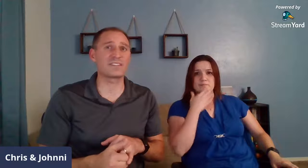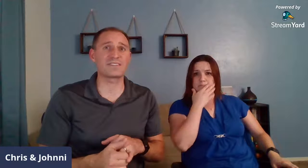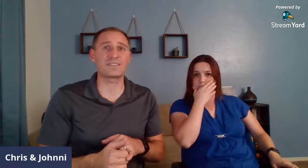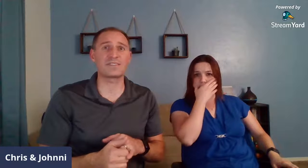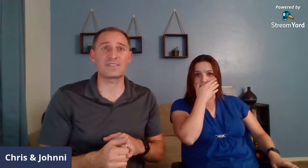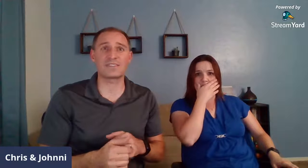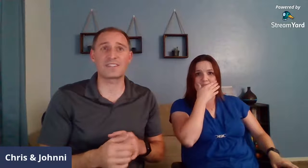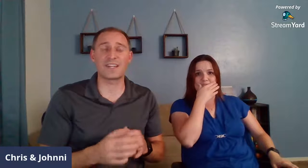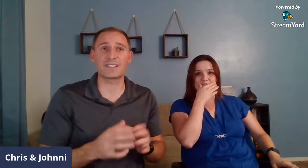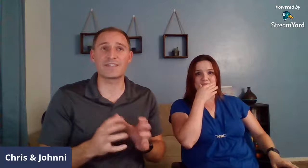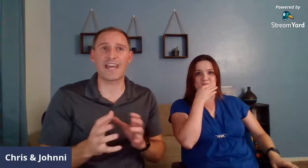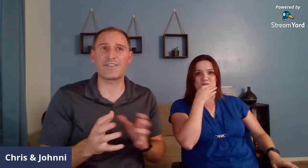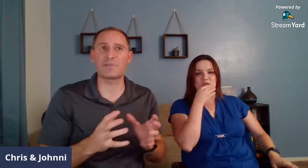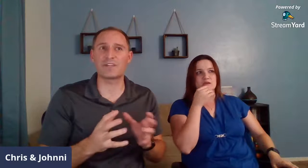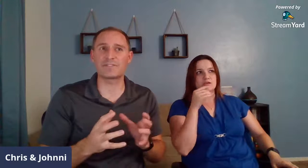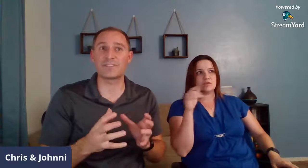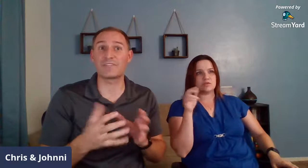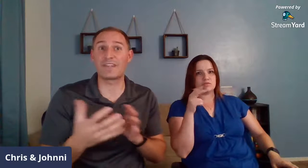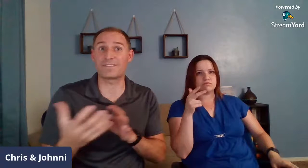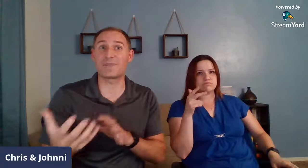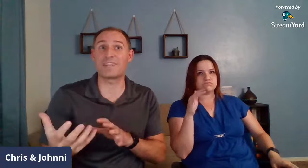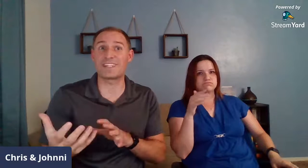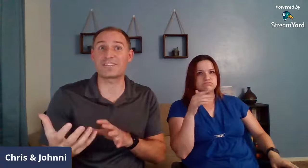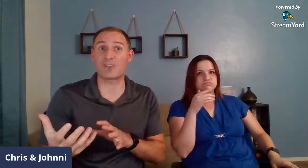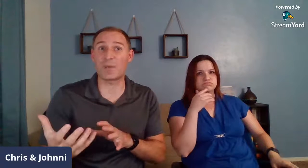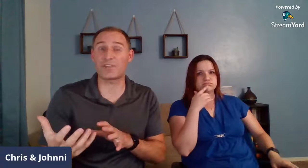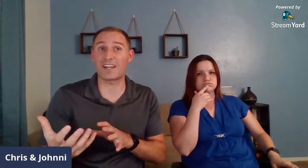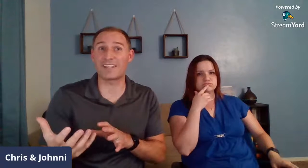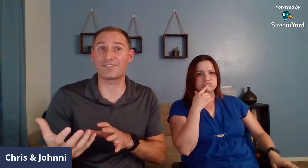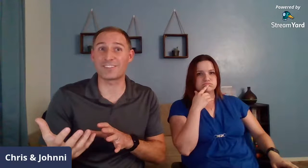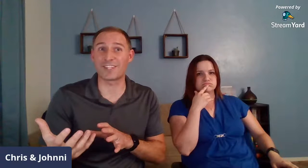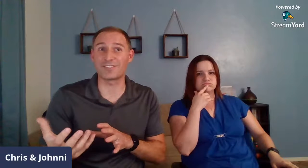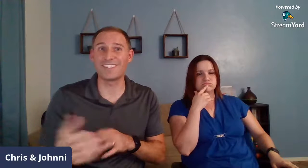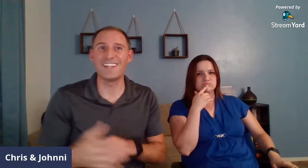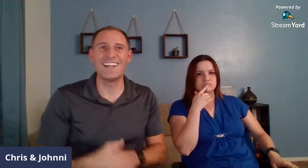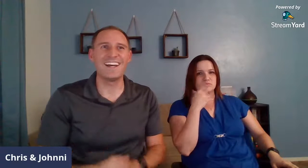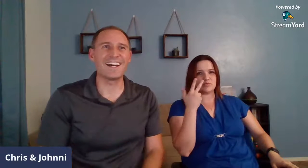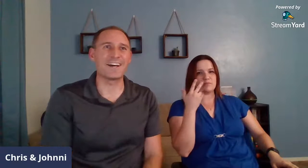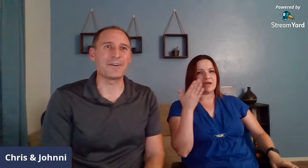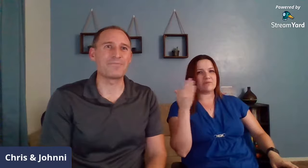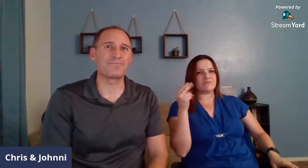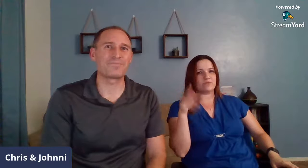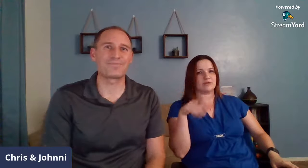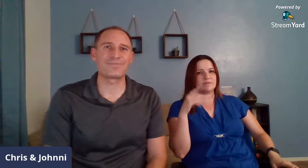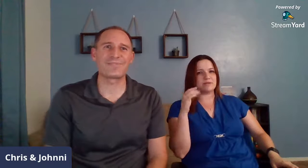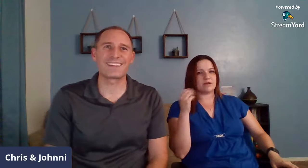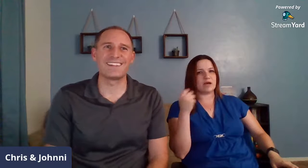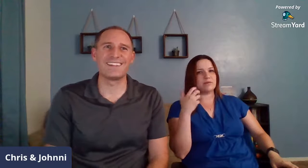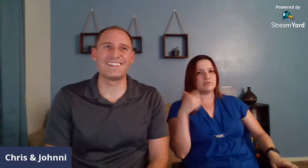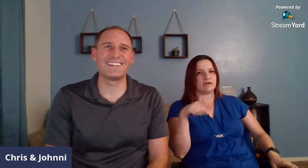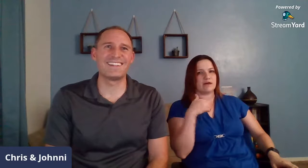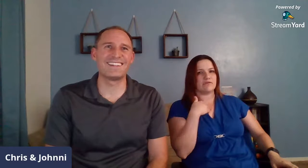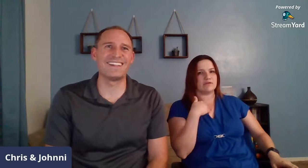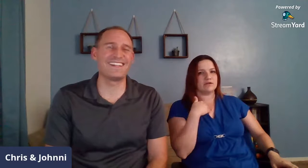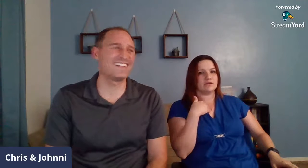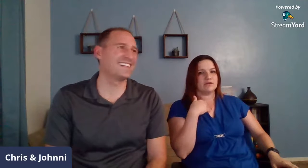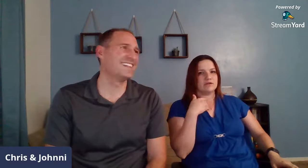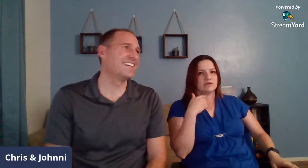just to kind of have a buffer of if somebody gets dropped, they're not left alone. Maybe 4, depending on how many we have. It's